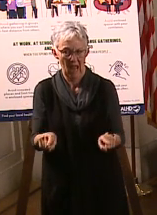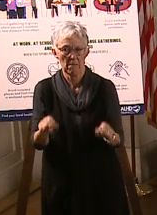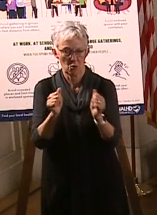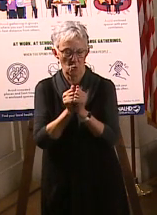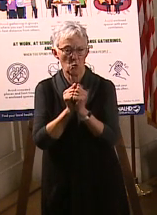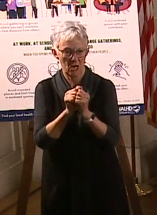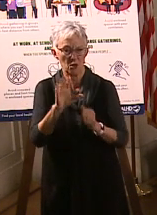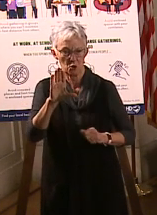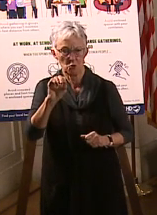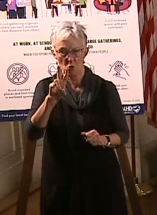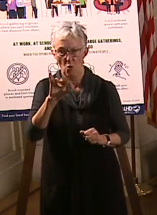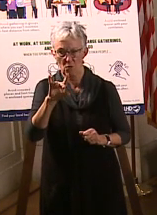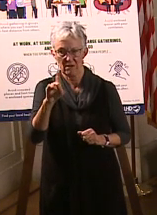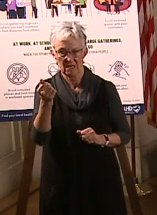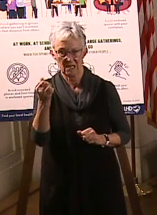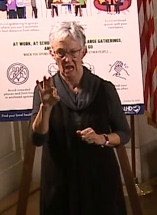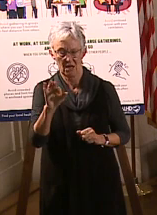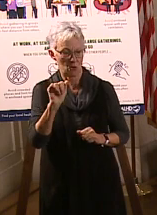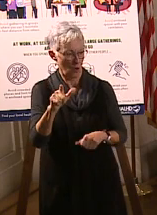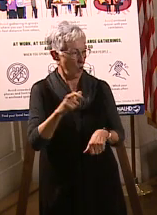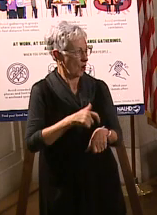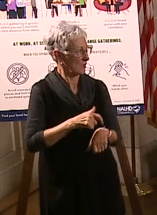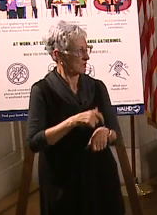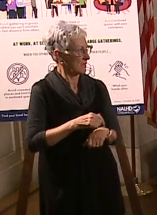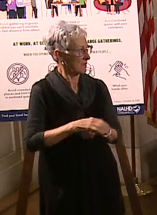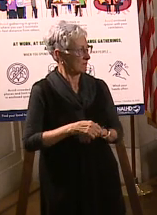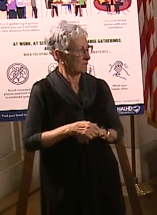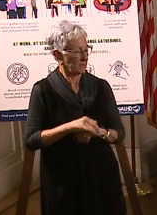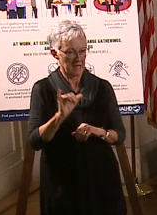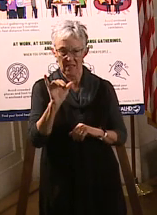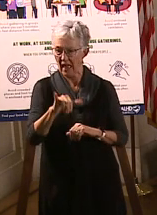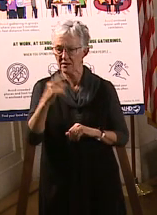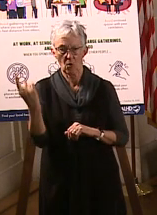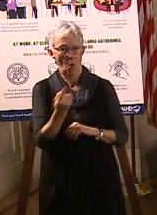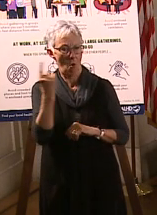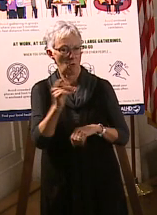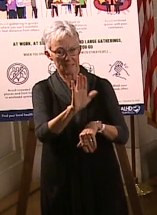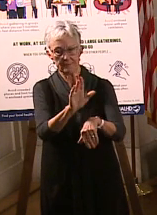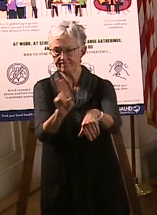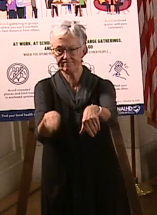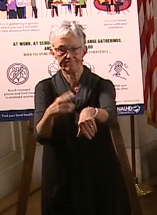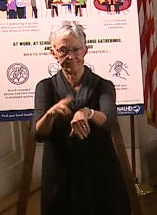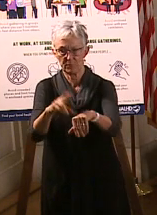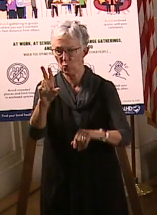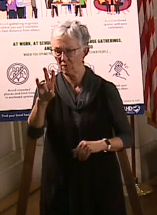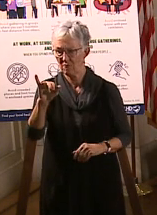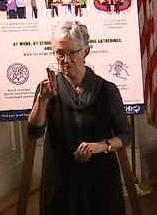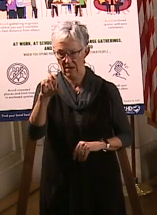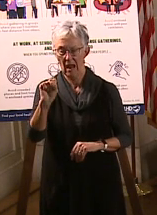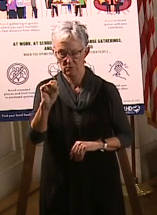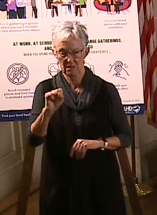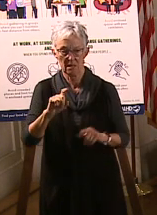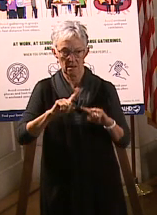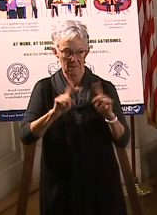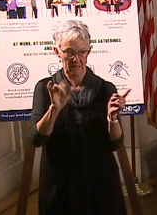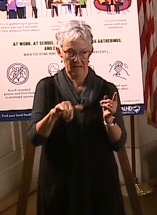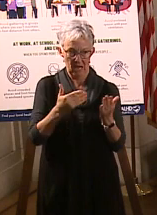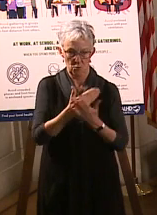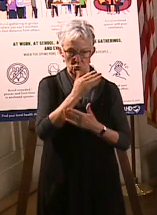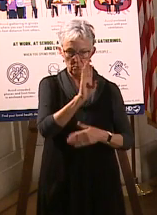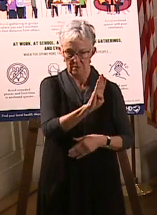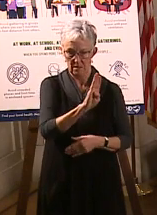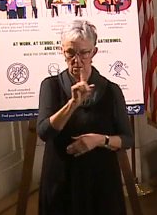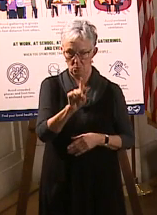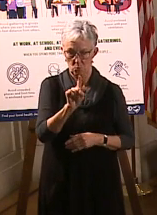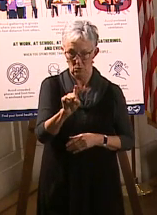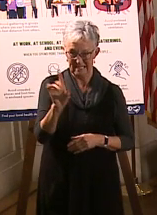viral replication. It's just a fact of life that that's what happens. This UK strain B117